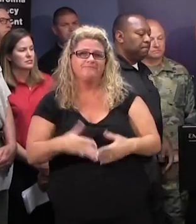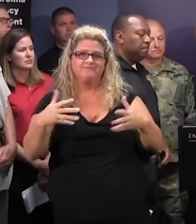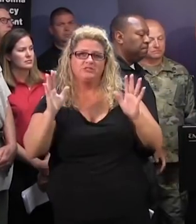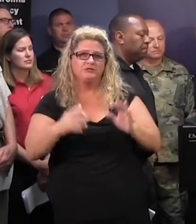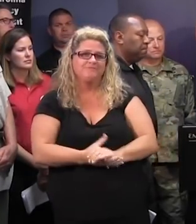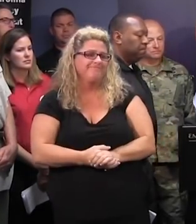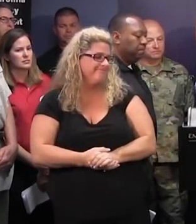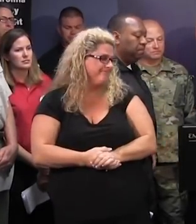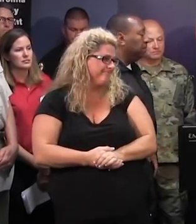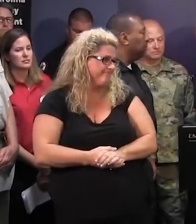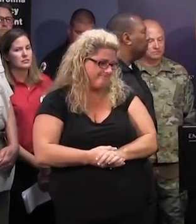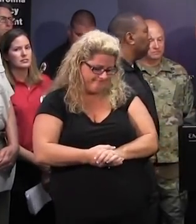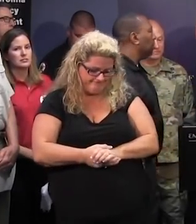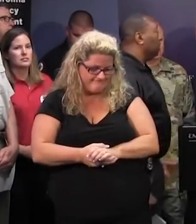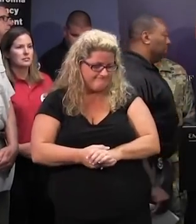Thank you.